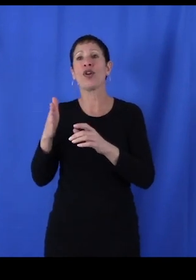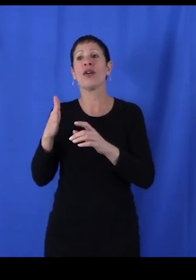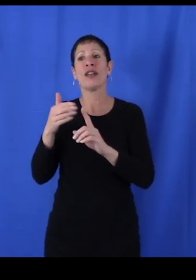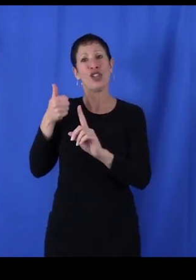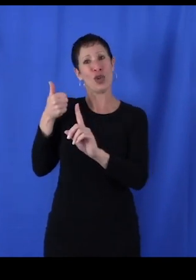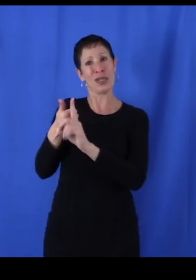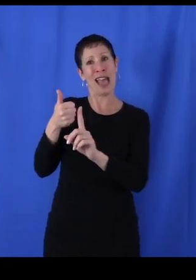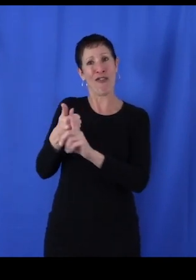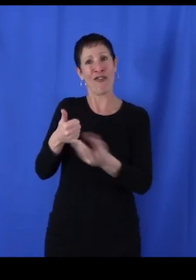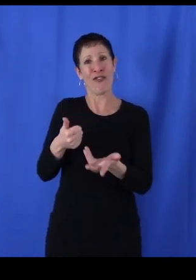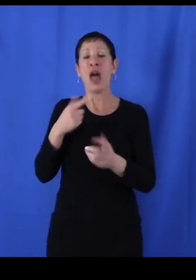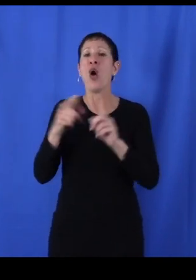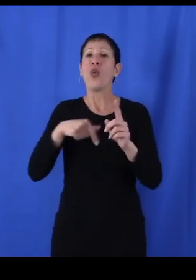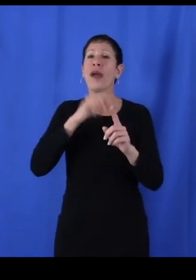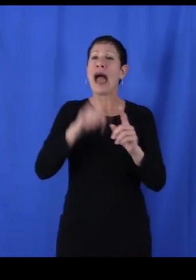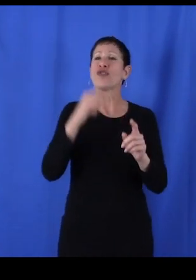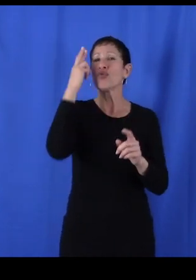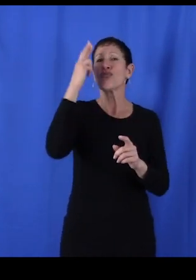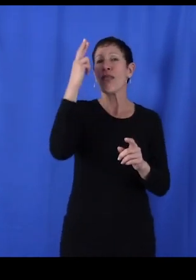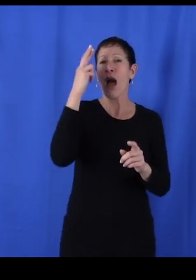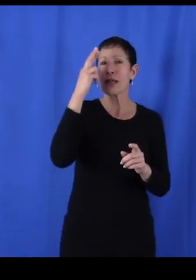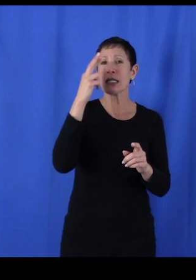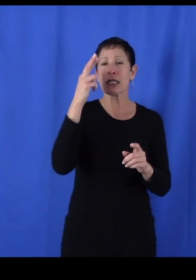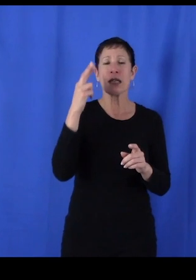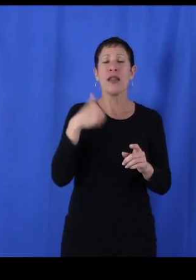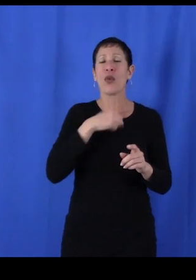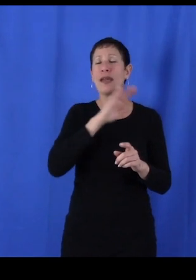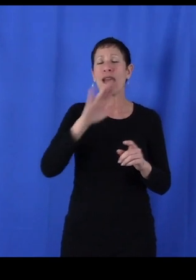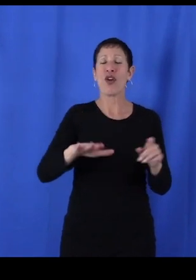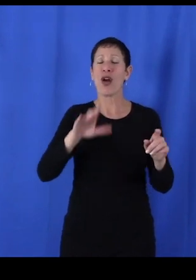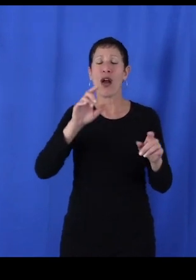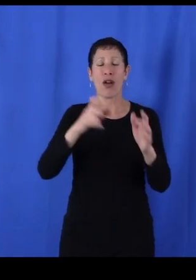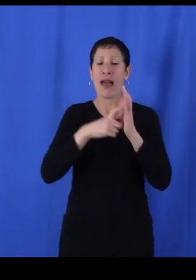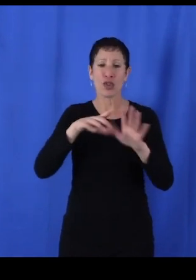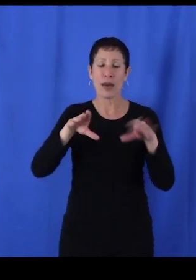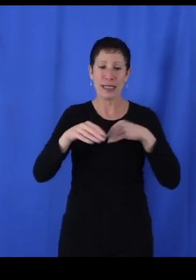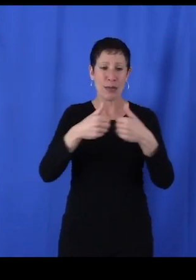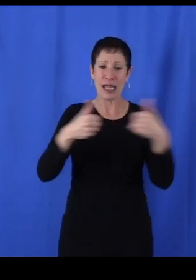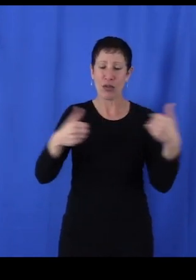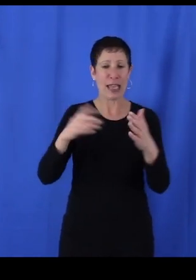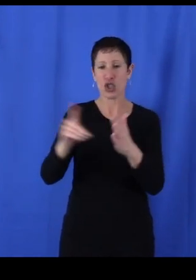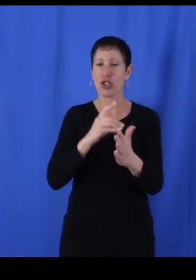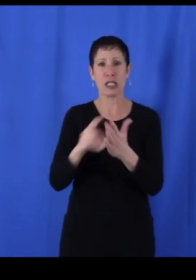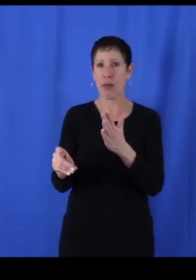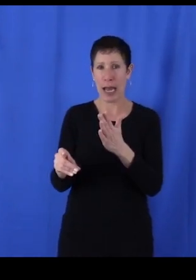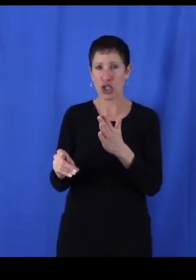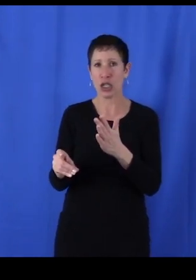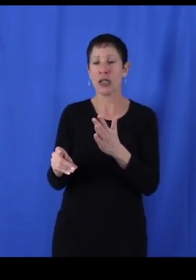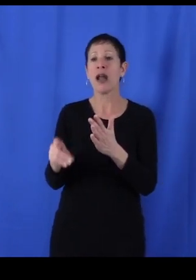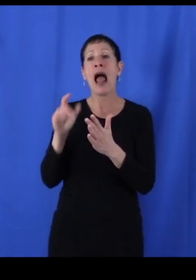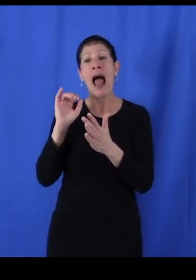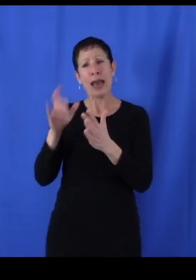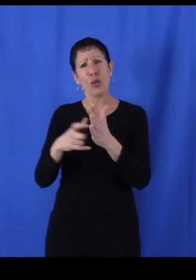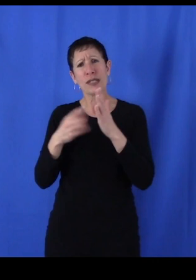We have to realize, though, that we never have to accept segregation or discrimination. And although that this will take